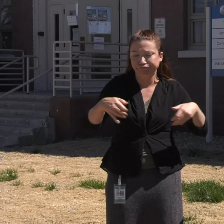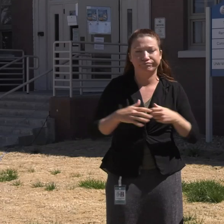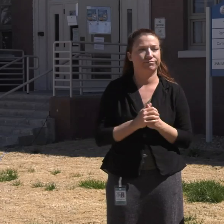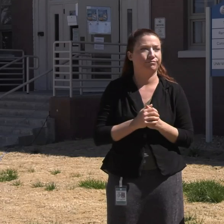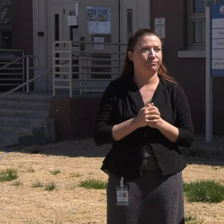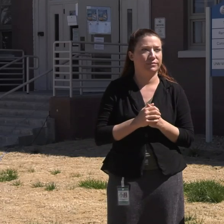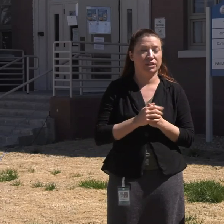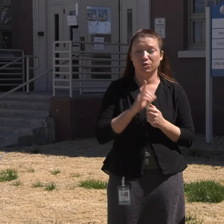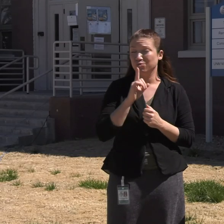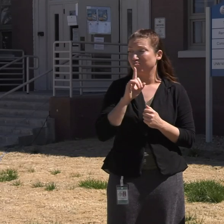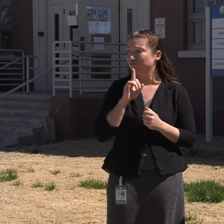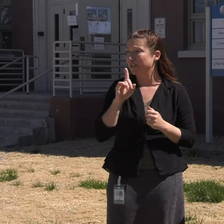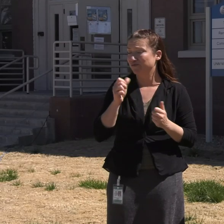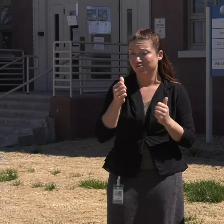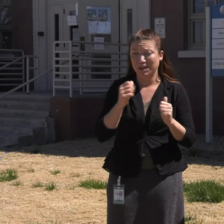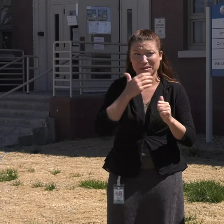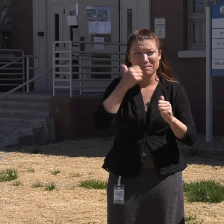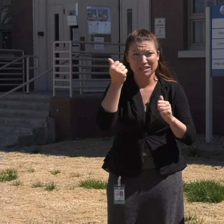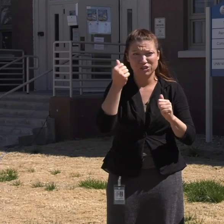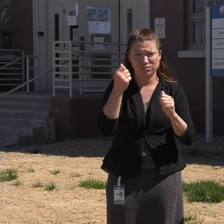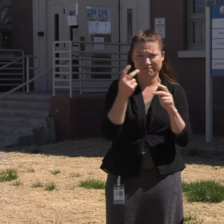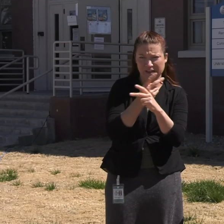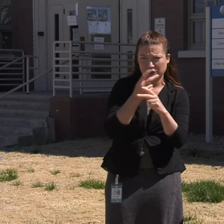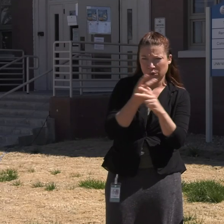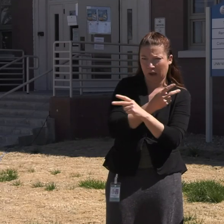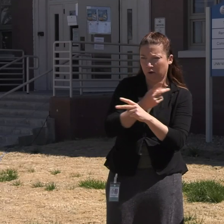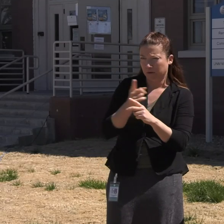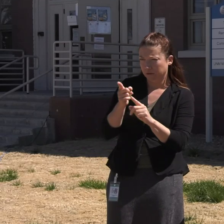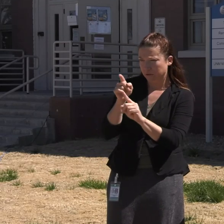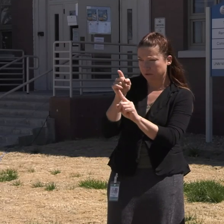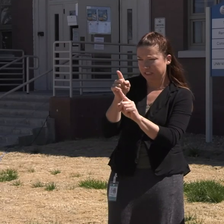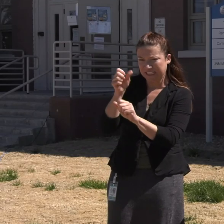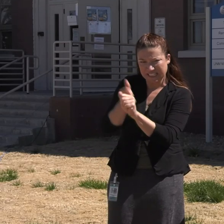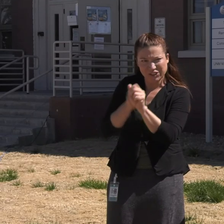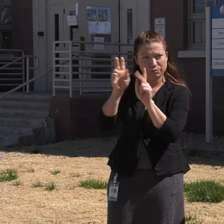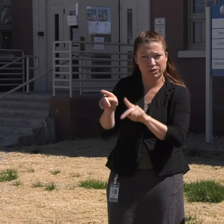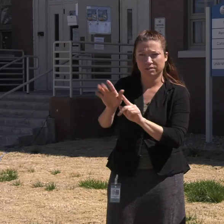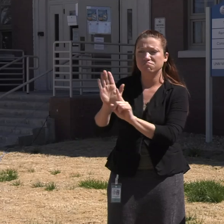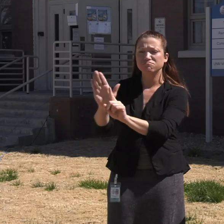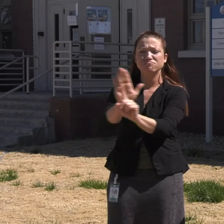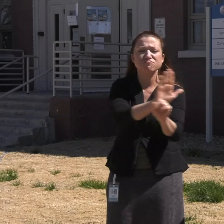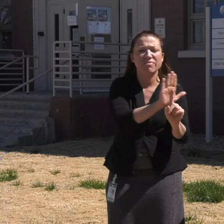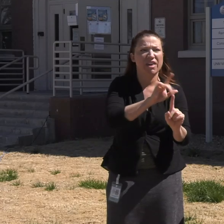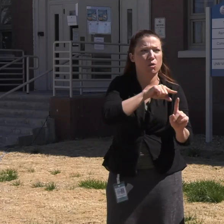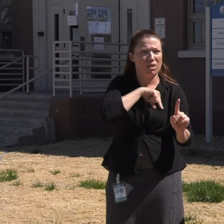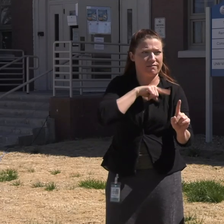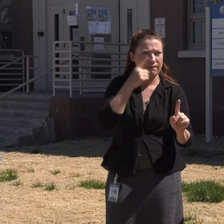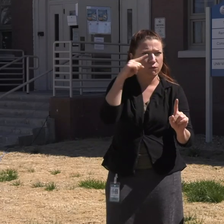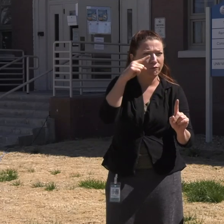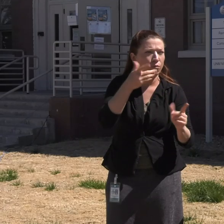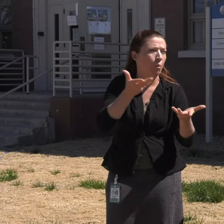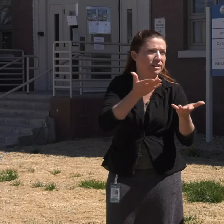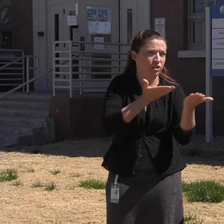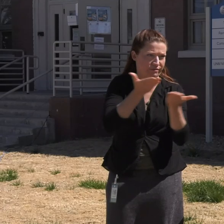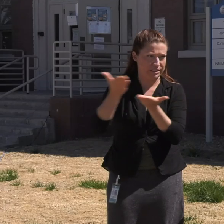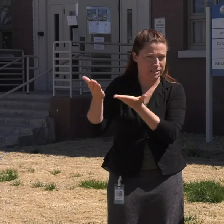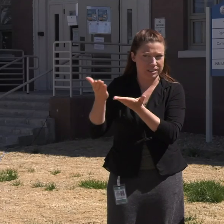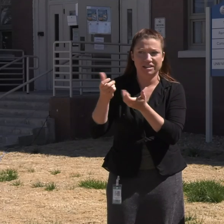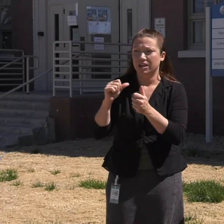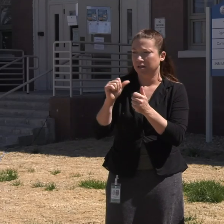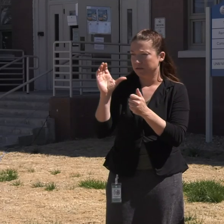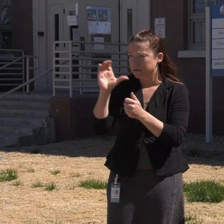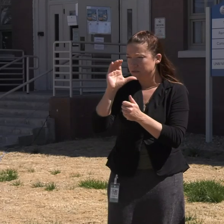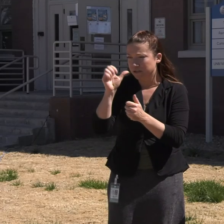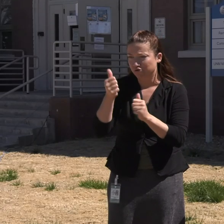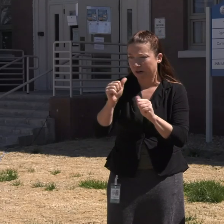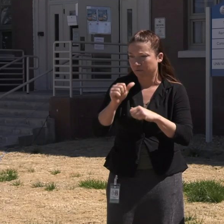that we screen everyone to see what they qualify for, and or look for alternatives or partners in the community to connect them to those services. So some of the things you can get